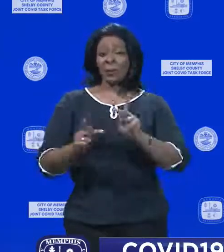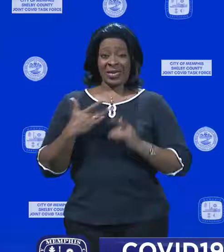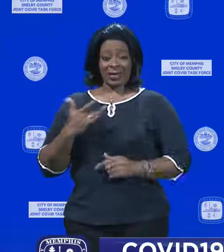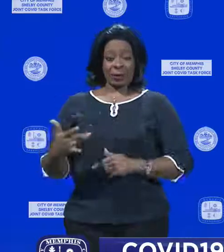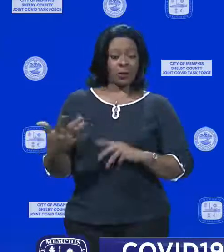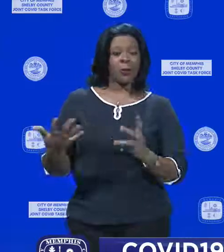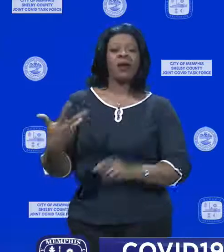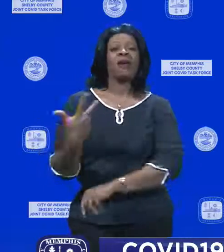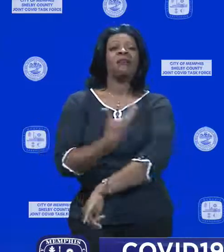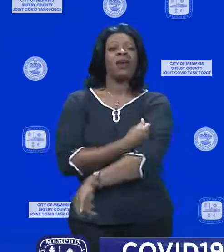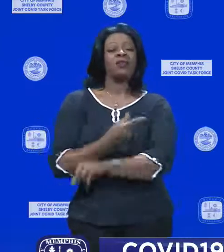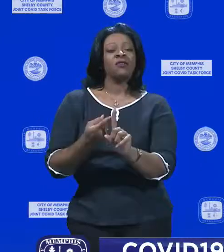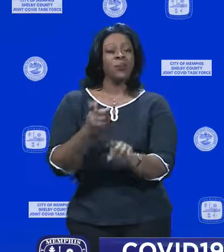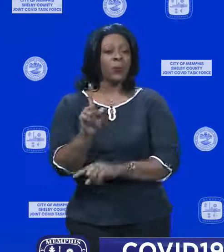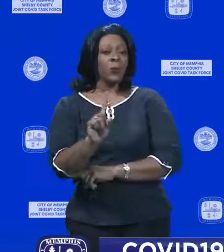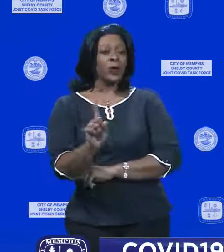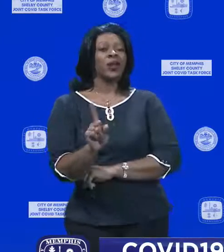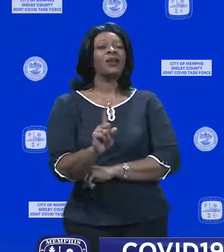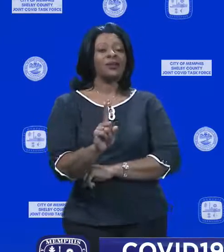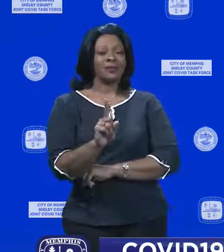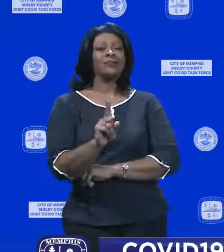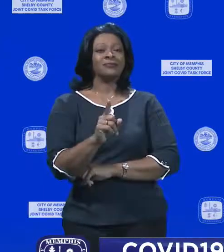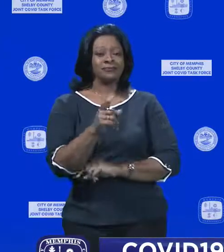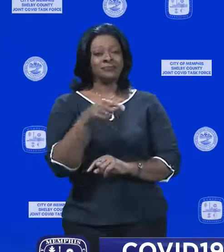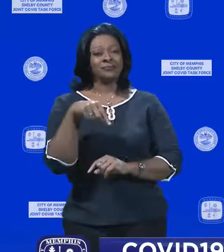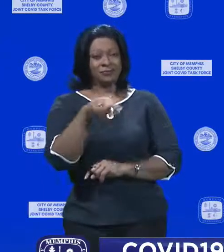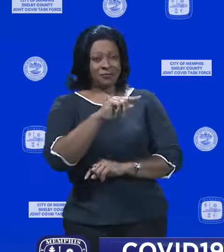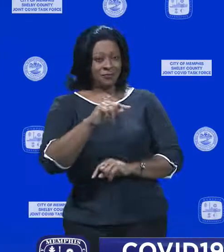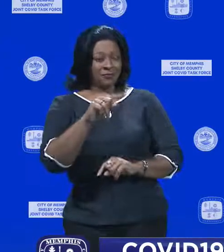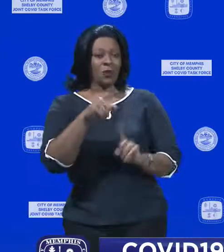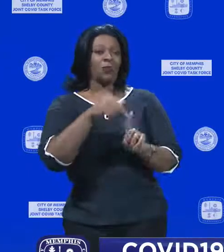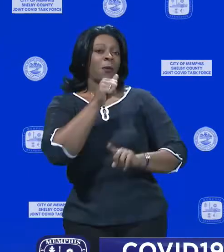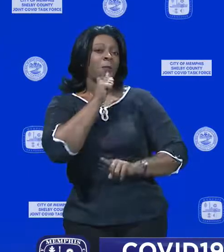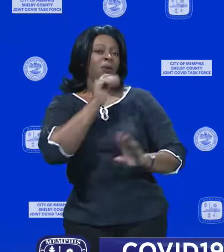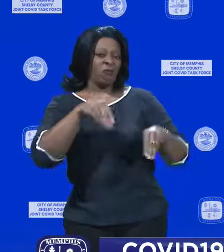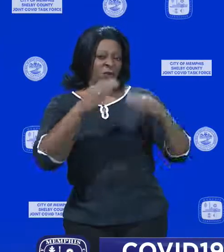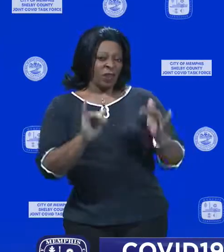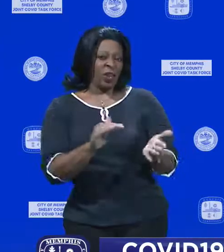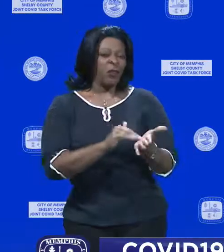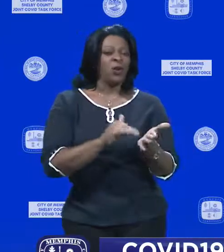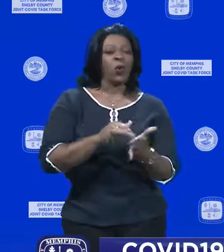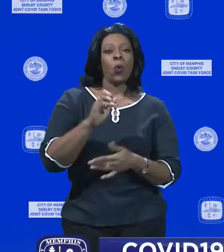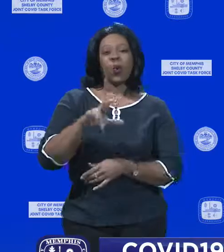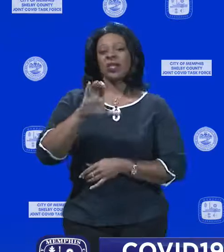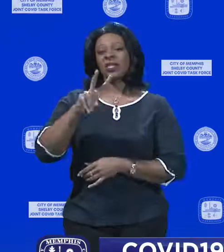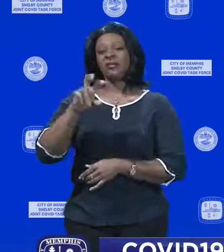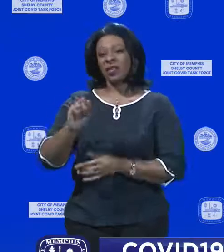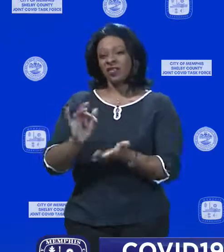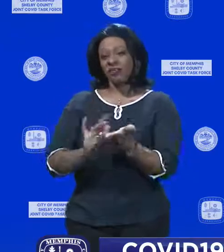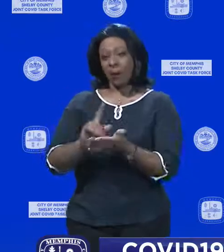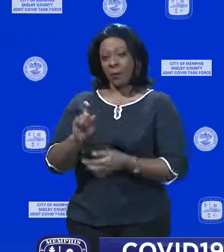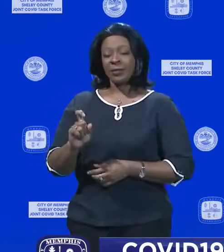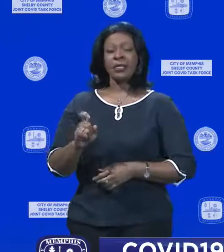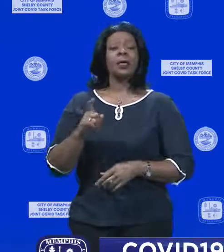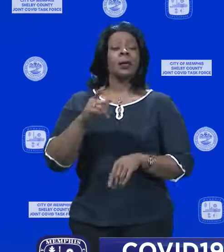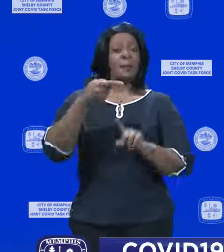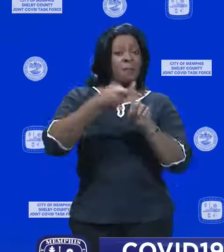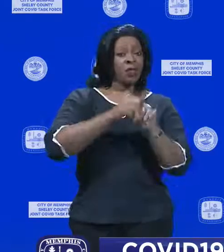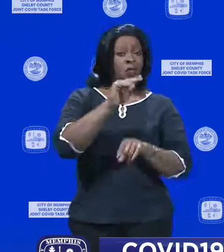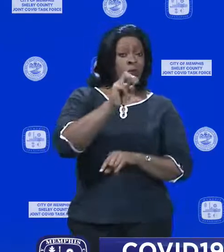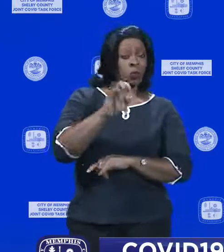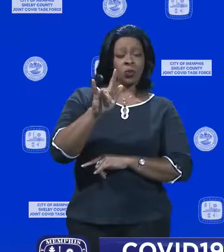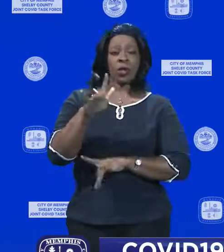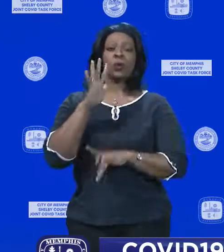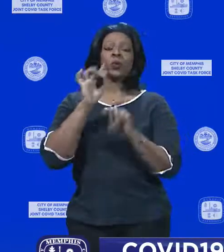are getting their vaccines from a private provider. But we will keep, during the month of June and